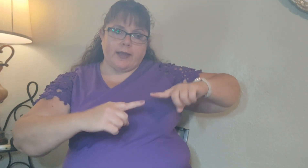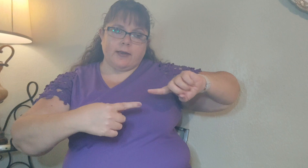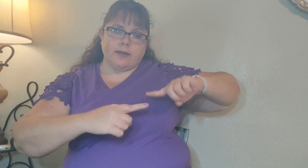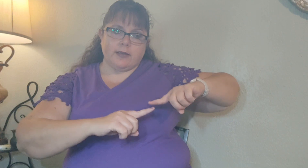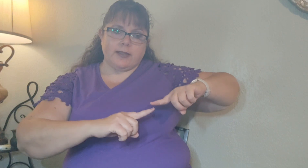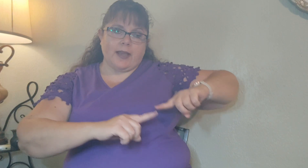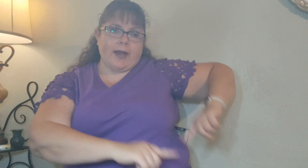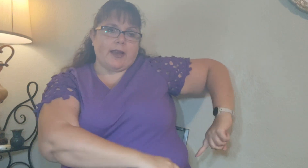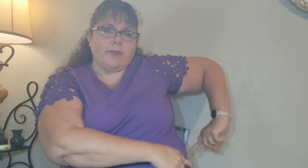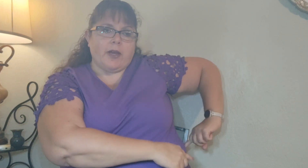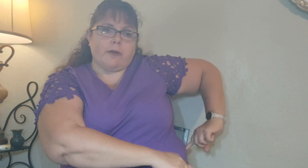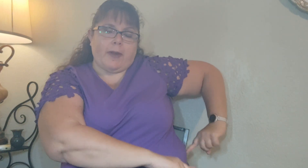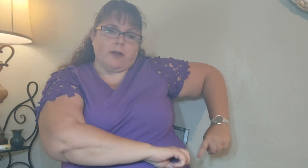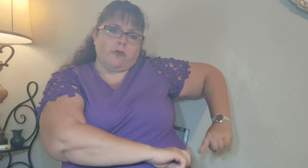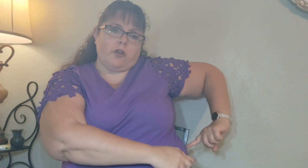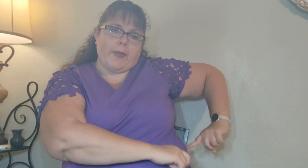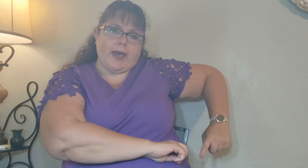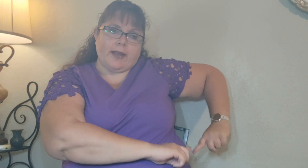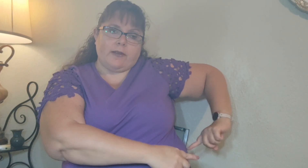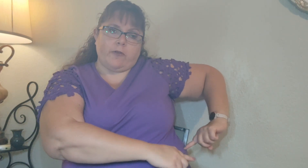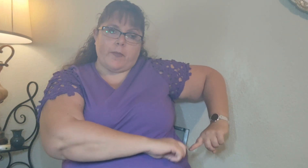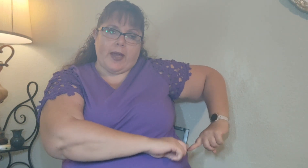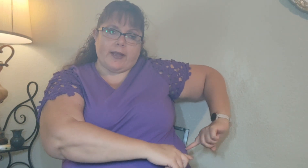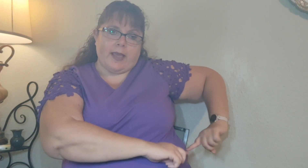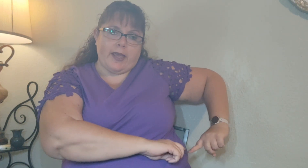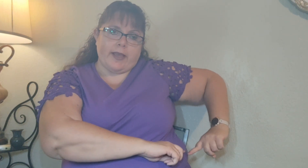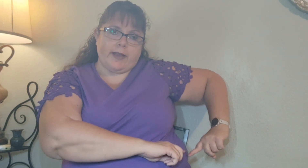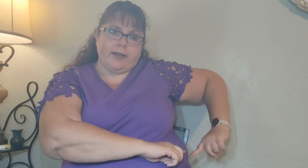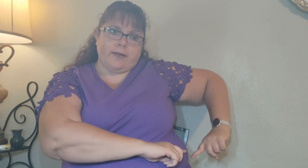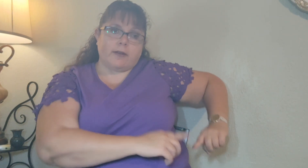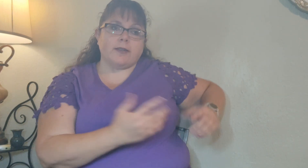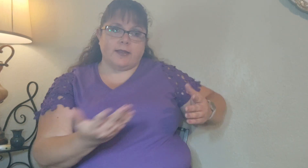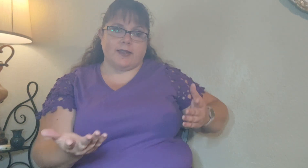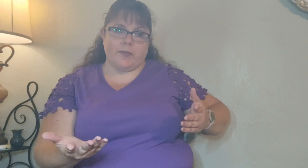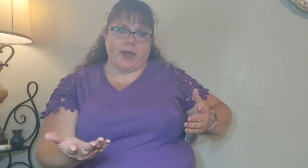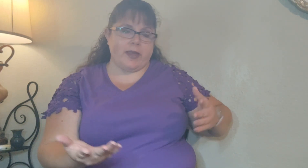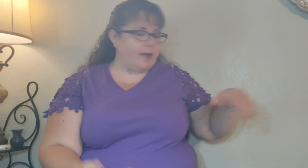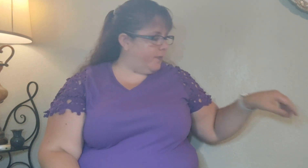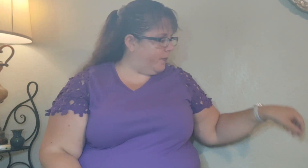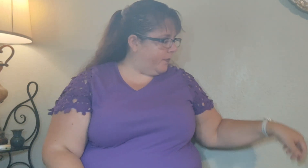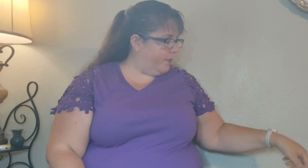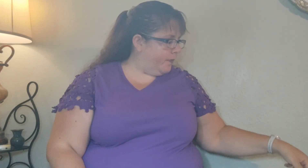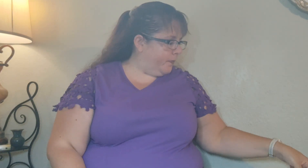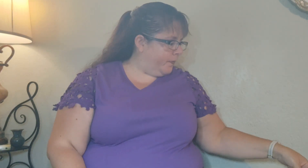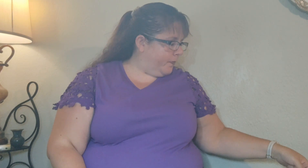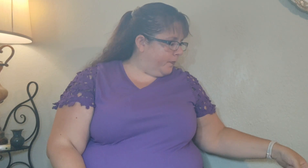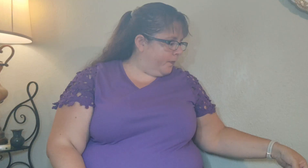pain sign, but around your back for backache, because it's in pain.